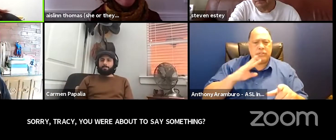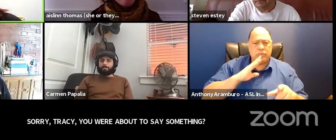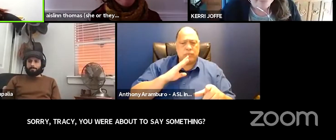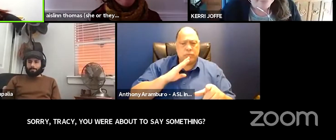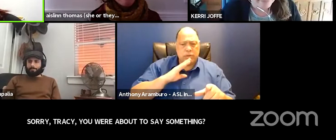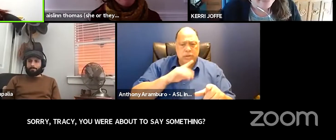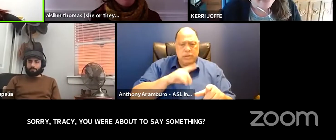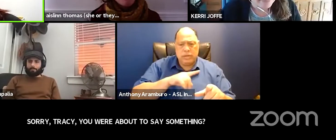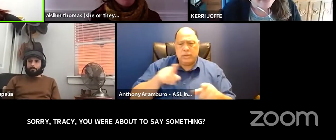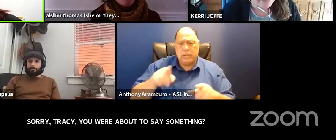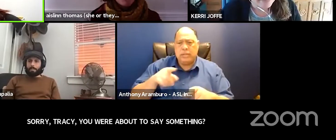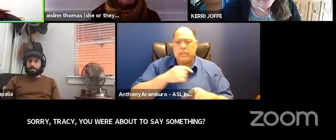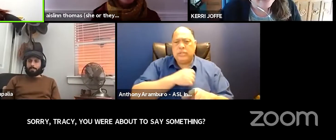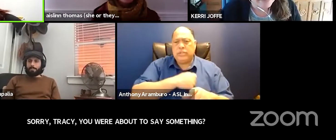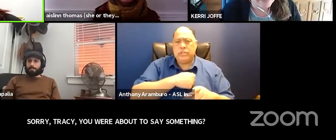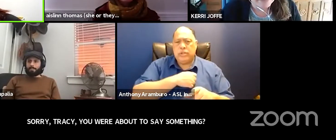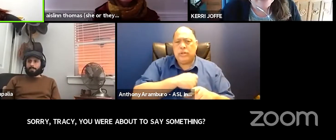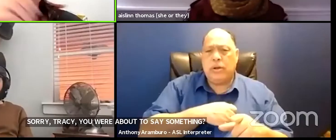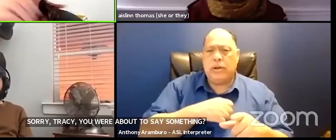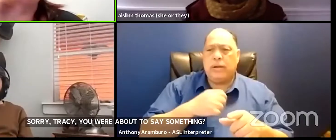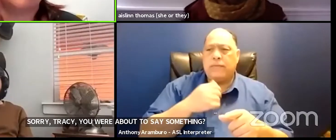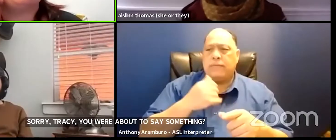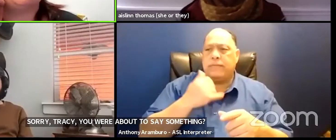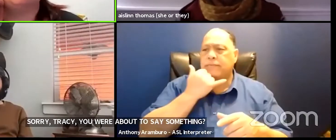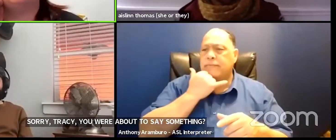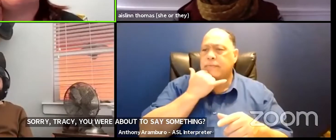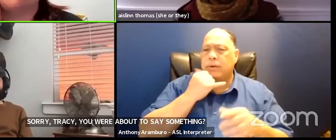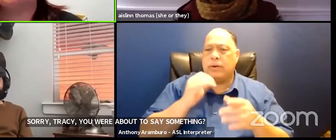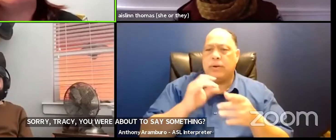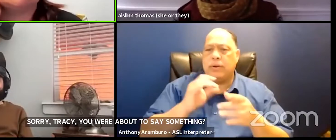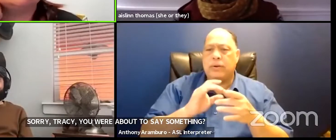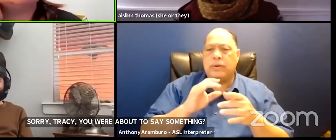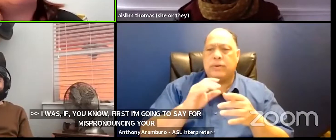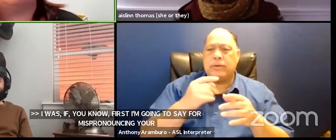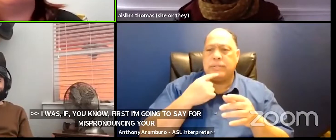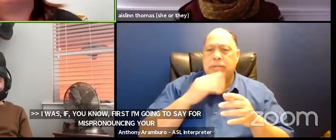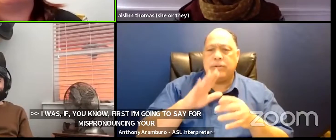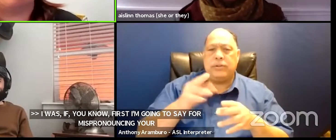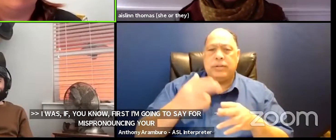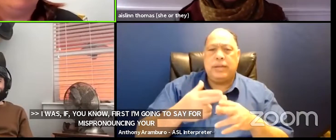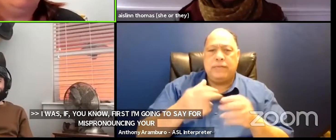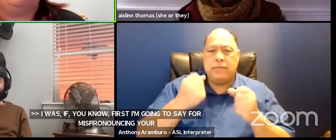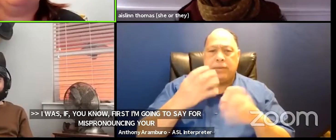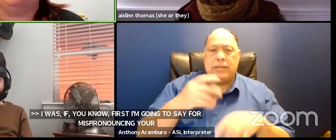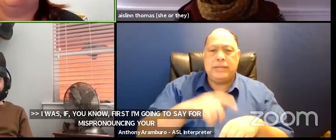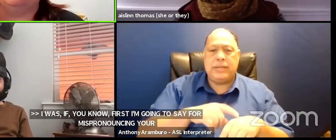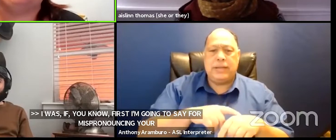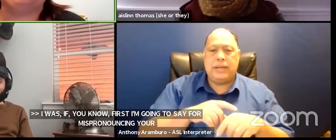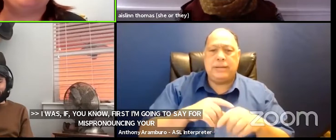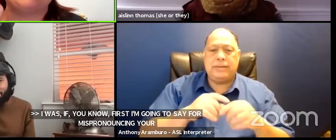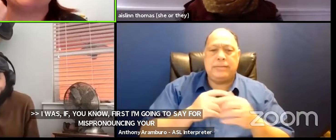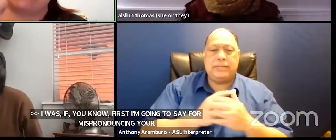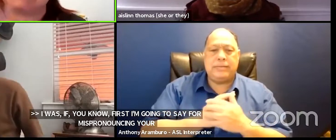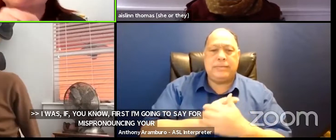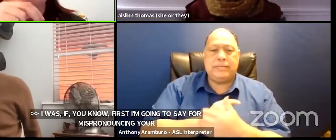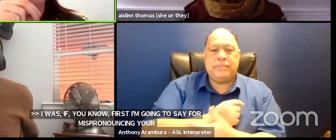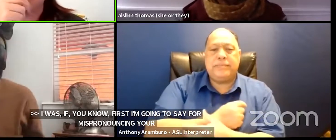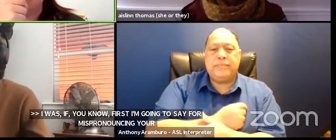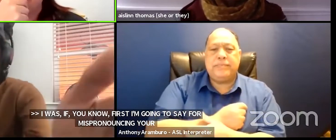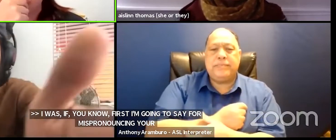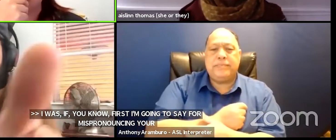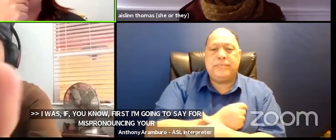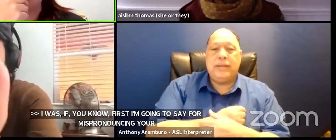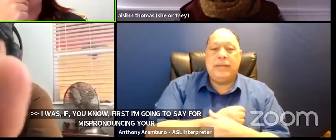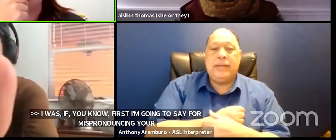sorry for mispronouncing your name many times. And I'm so happy to have heard you actually say it, so I know what to say. So,